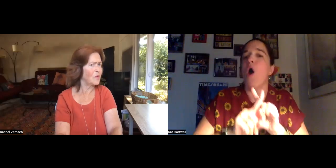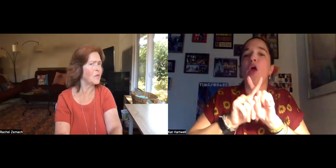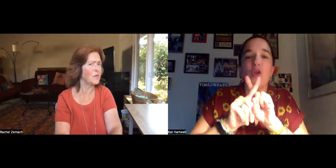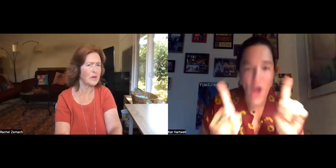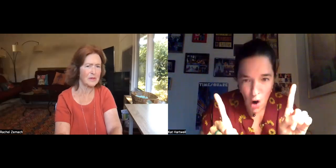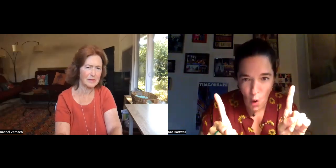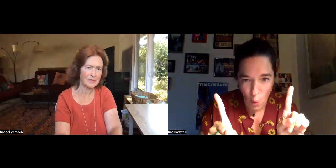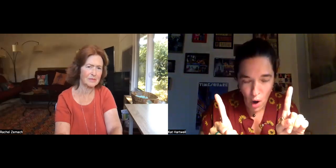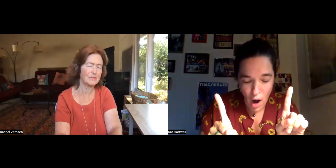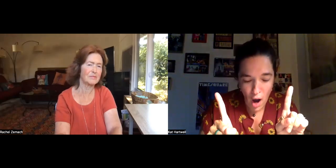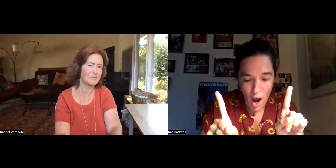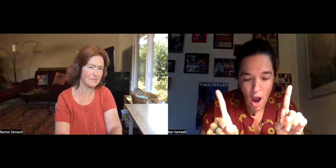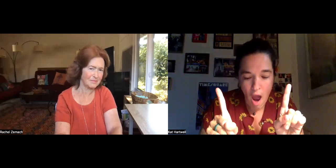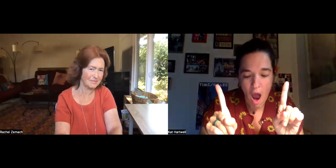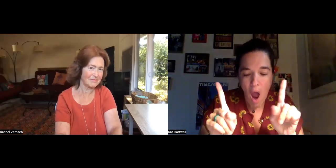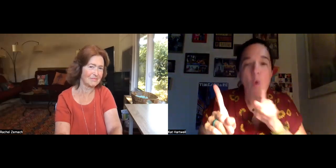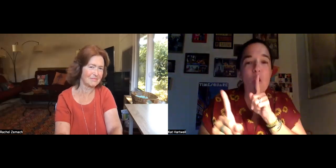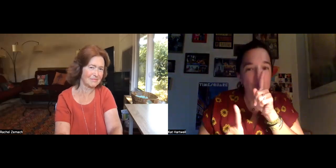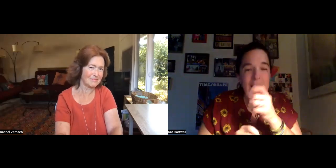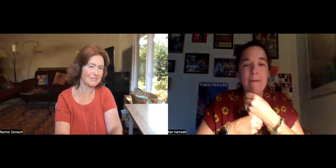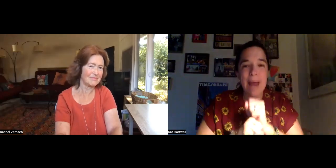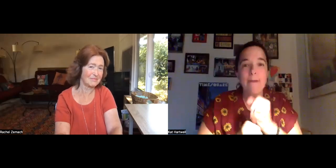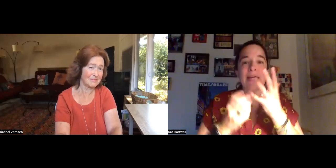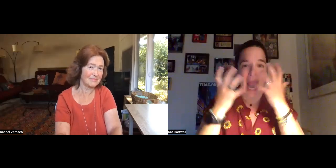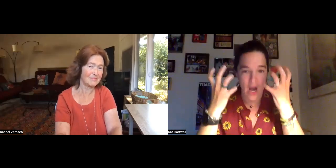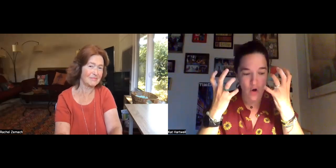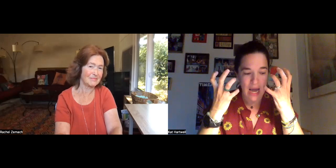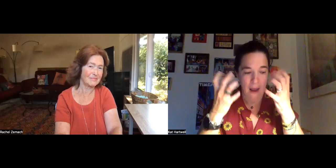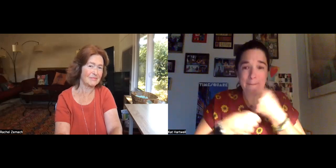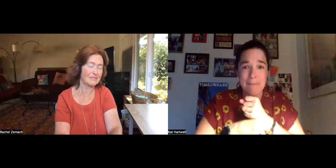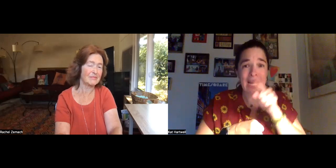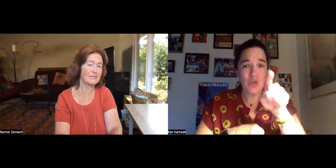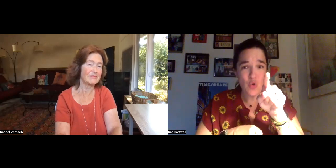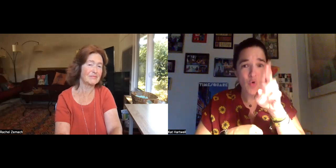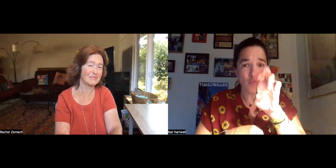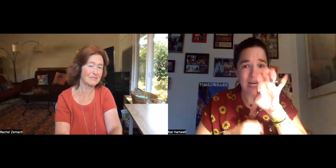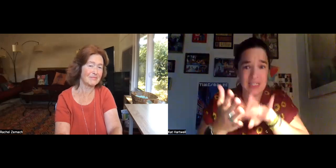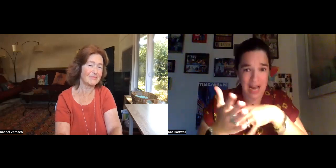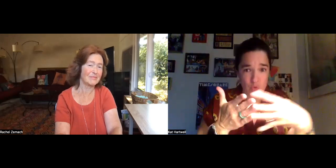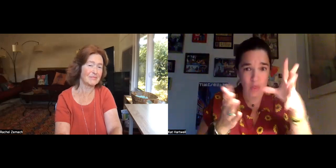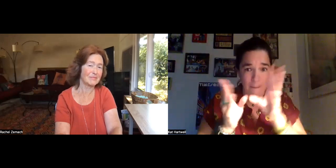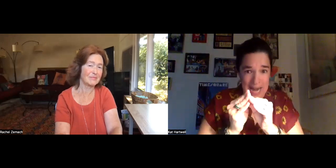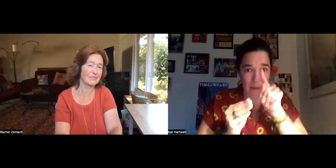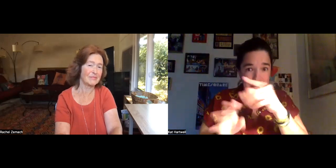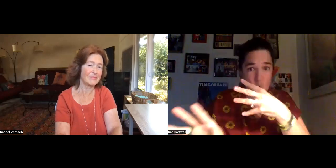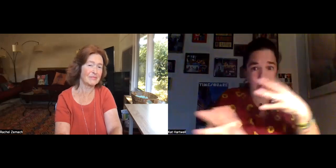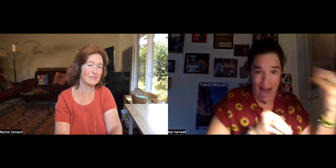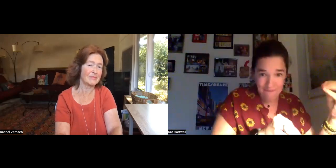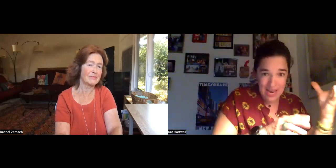Oh, no. What really made me angry, make it do reach get through the meeting because we left.